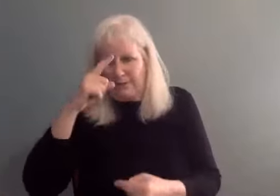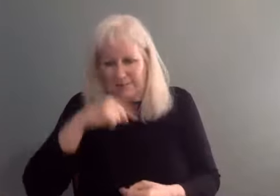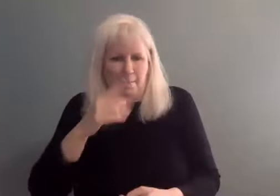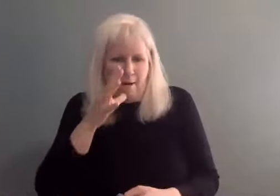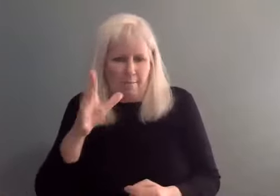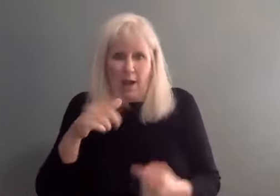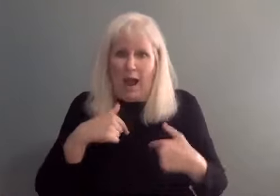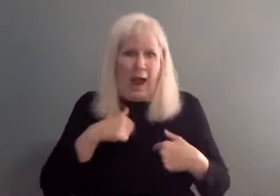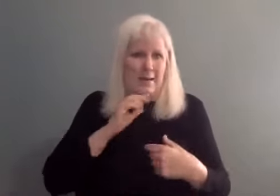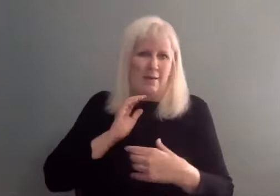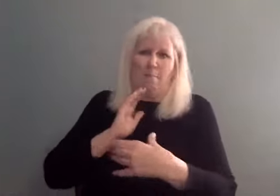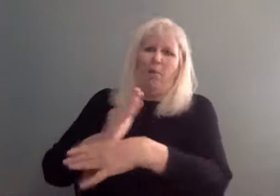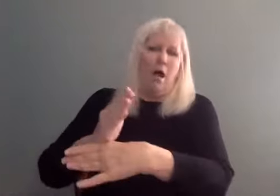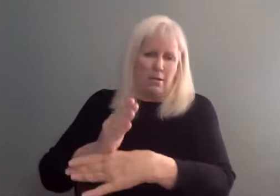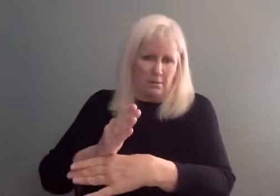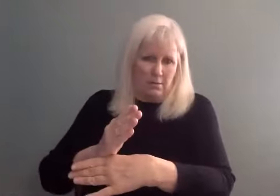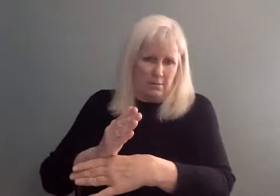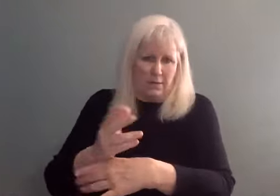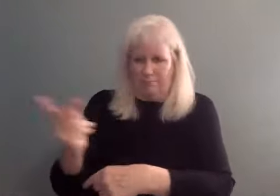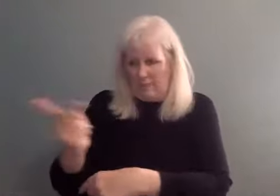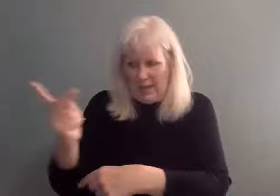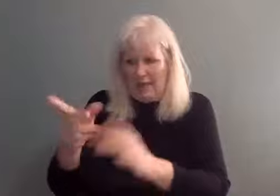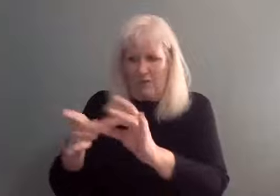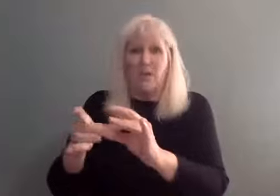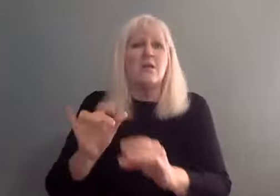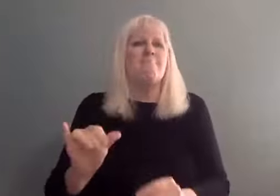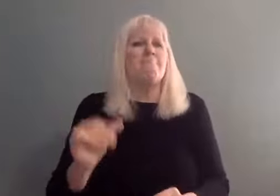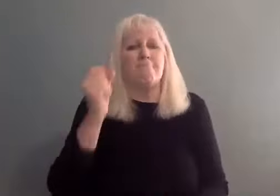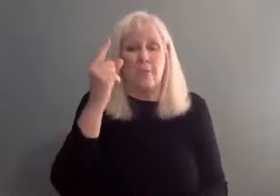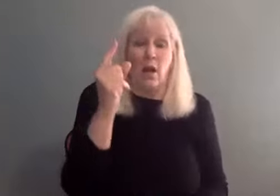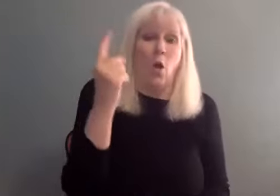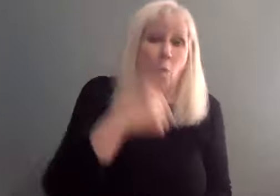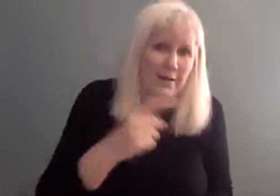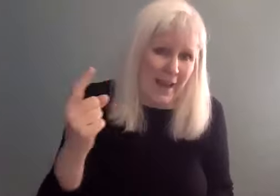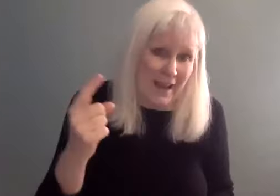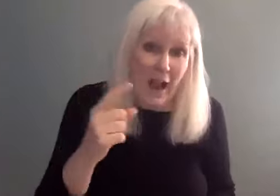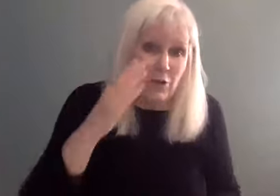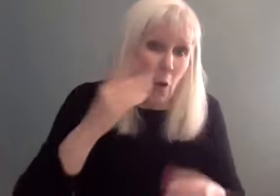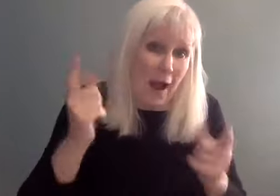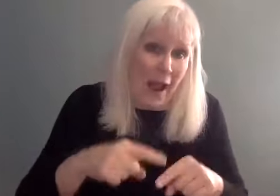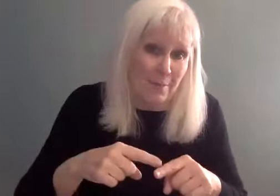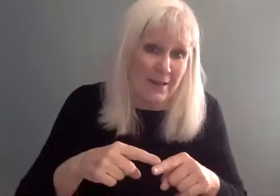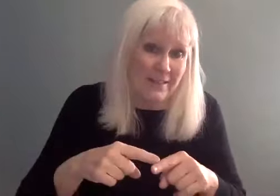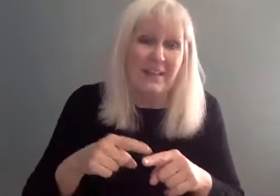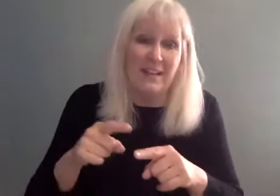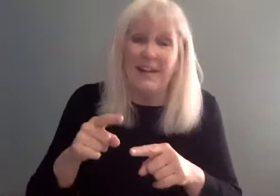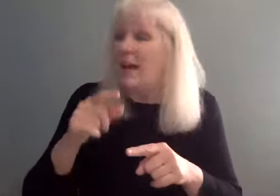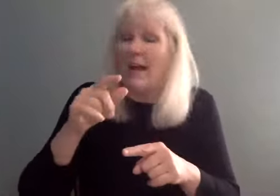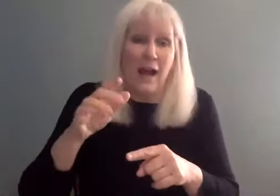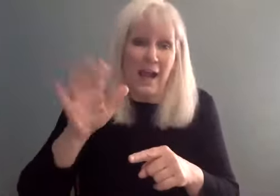way. But one day, his dad left Jill for somebody else. And one day in the car, driving him